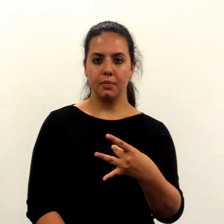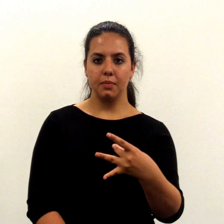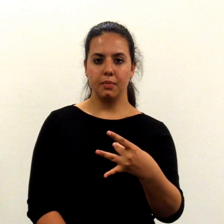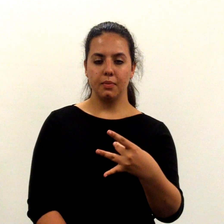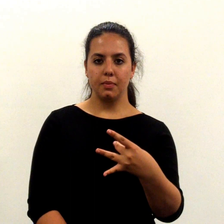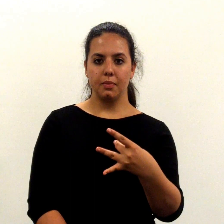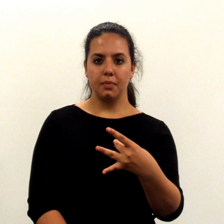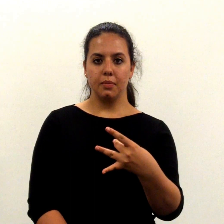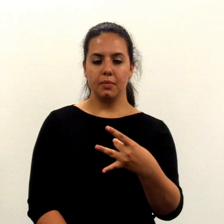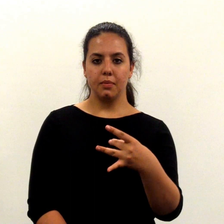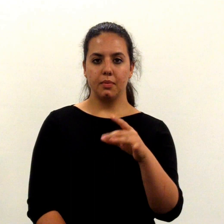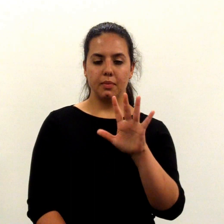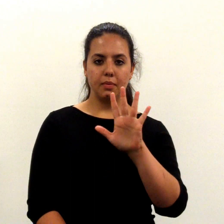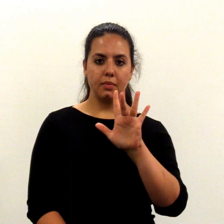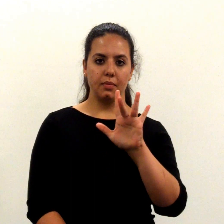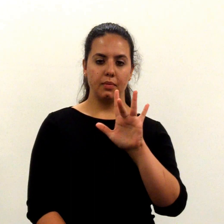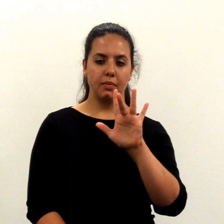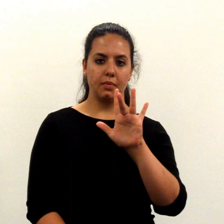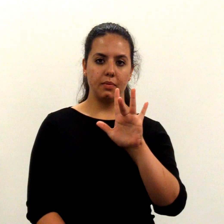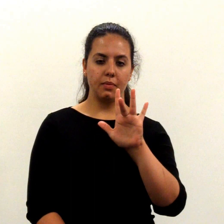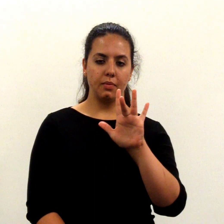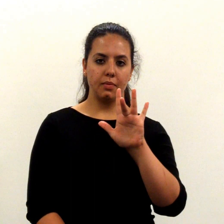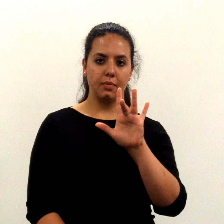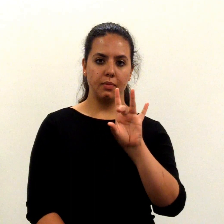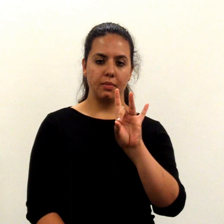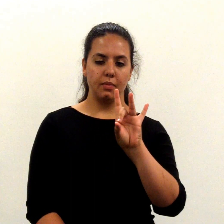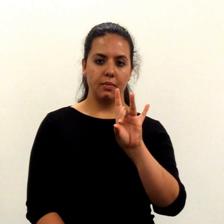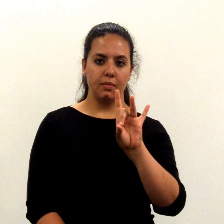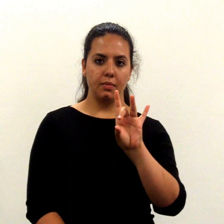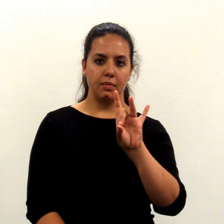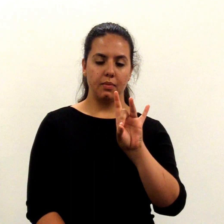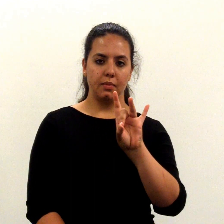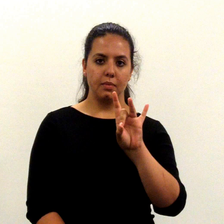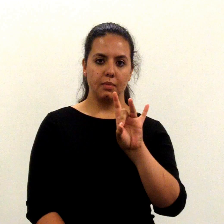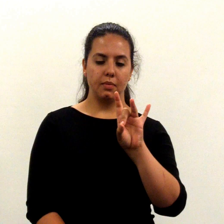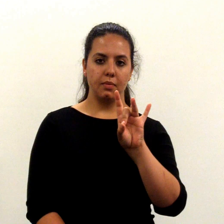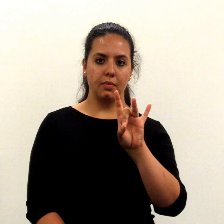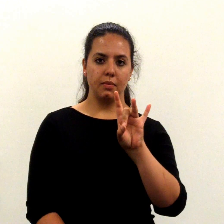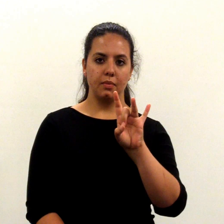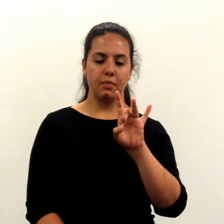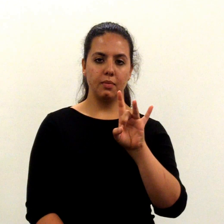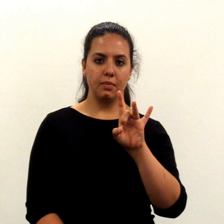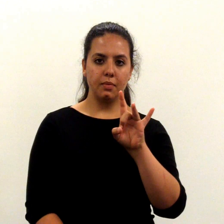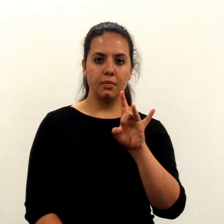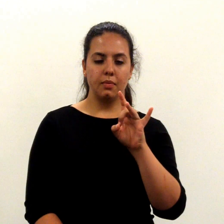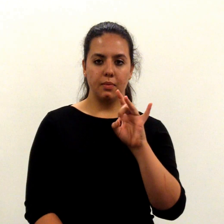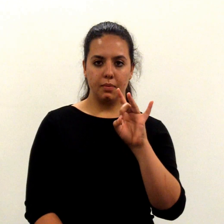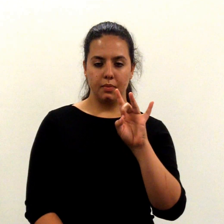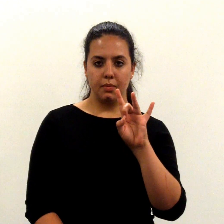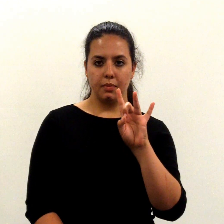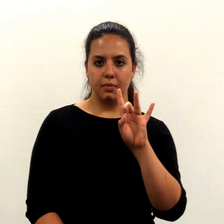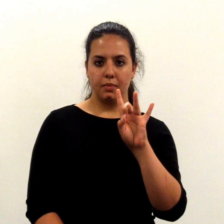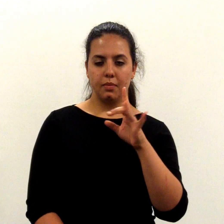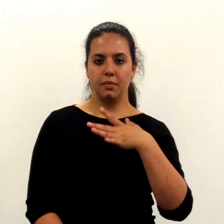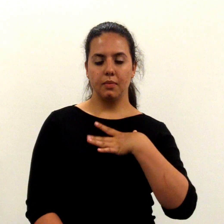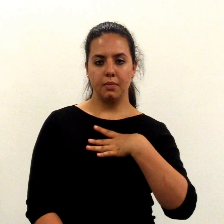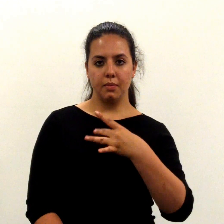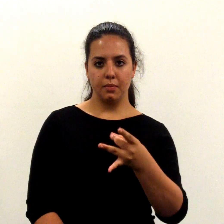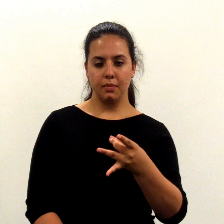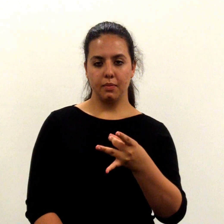And this is with the feel finger or the 8 finger. You get a lot of emotional signs with that. Like,